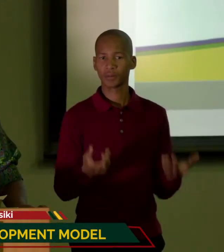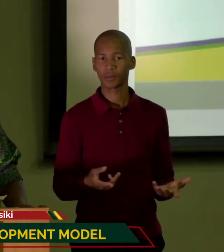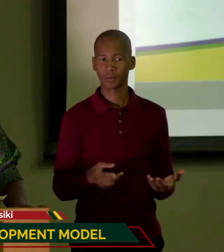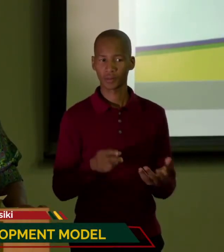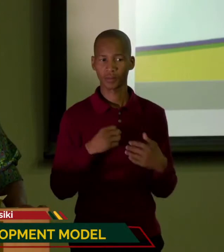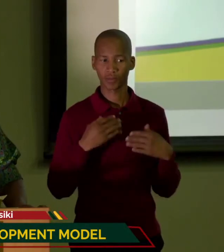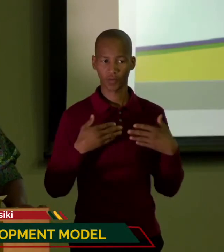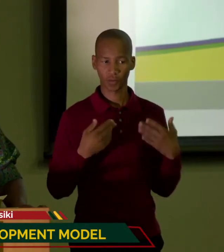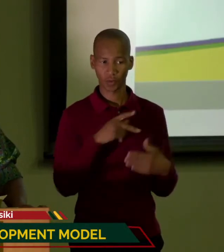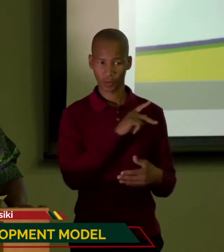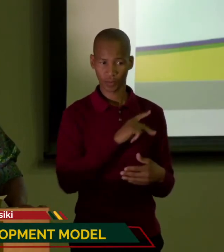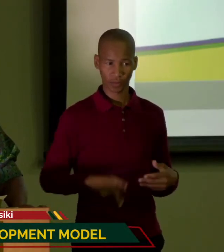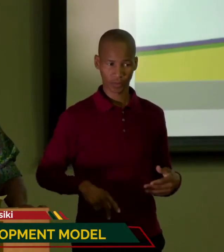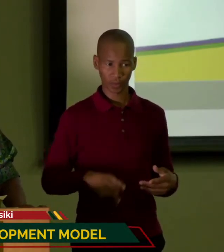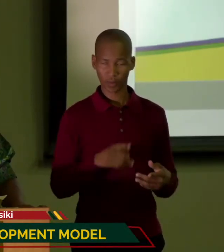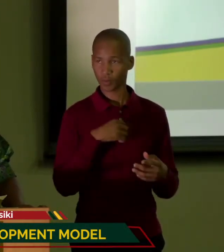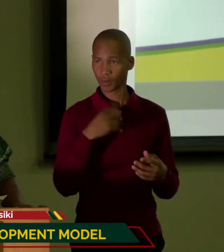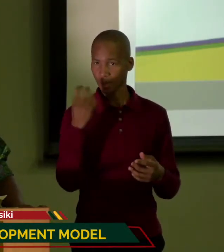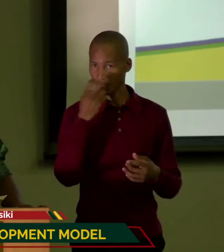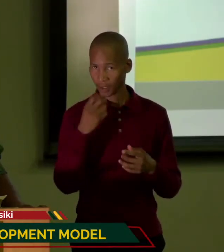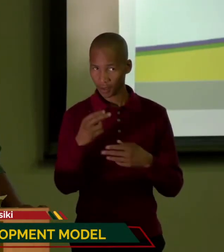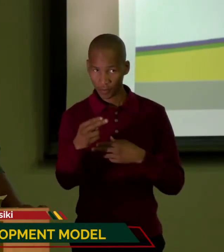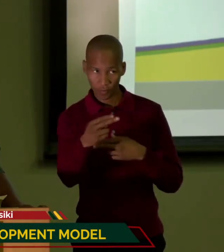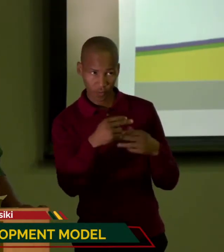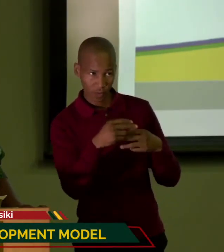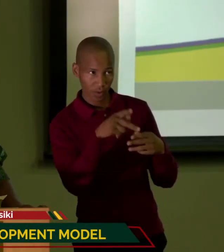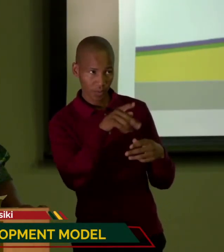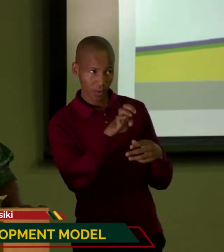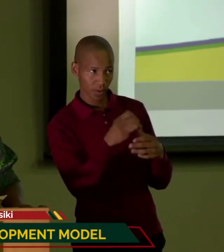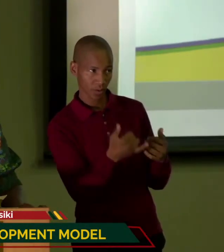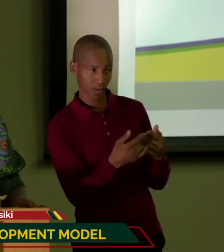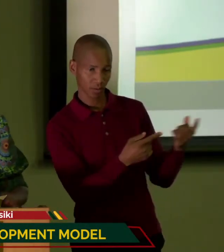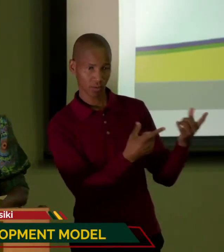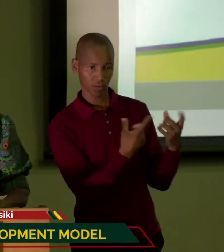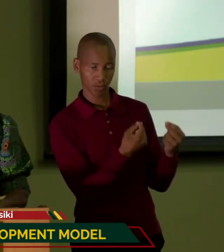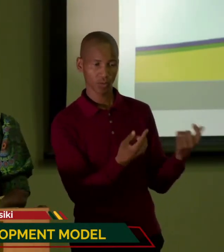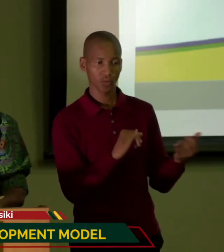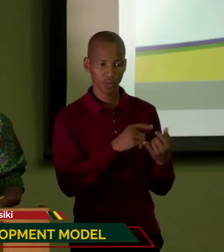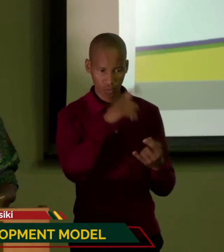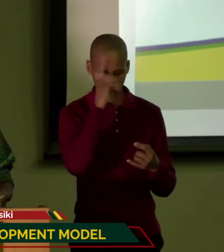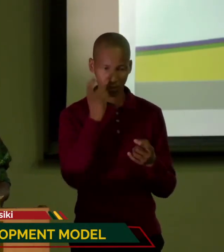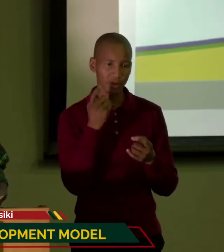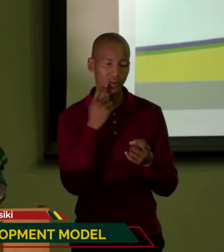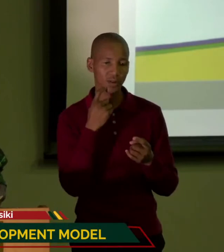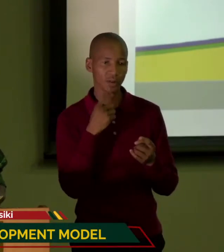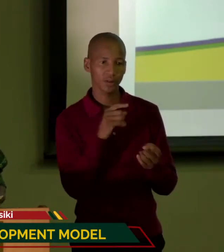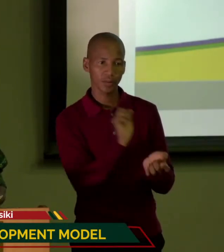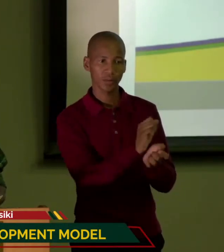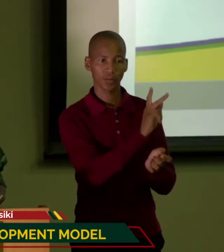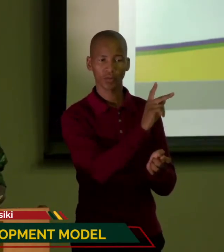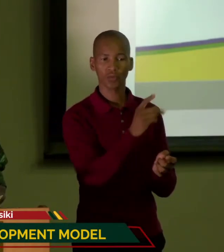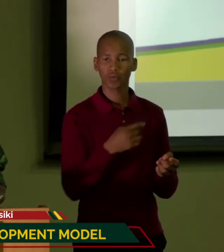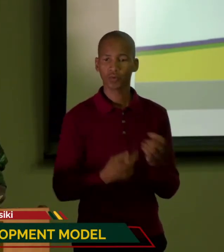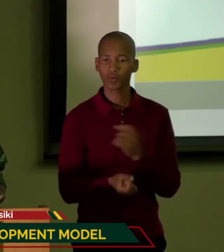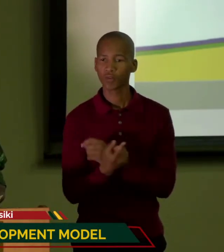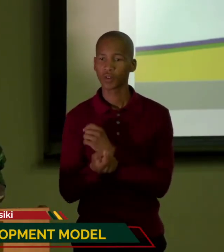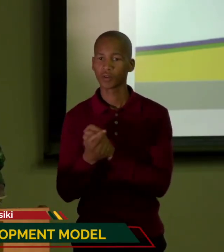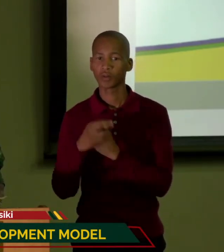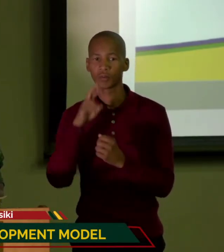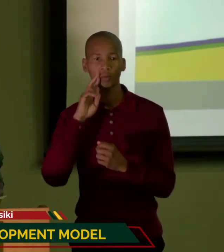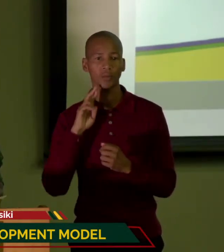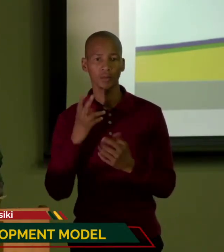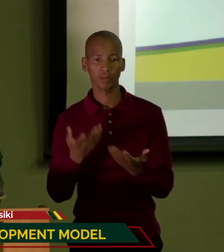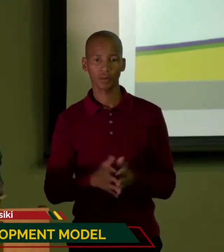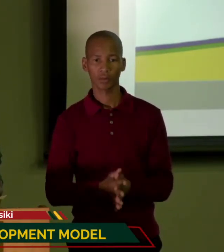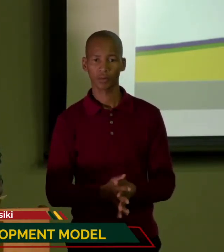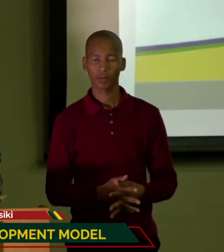isayithi yalo DNA aphebhayi izaba kufutshane sibambe umntu odlwengula abanye. I won't get dwell